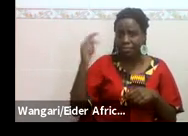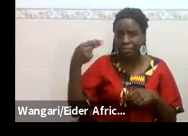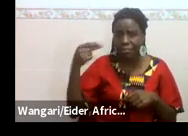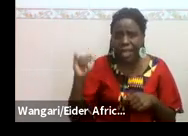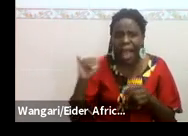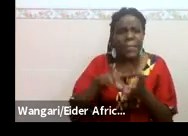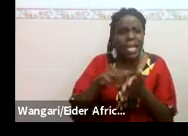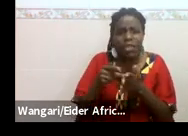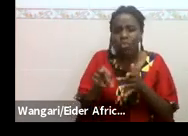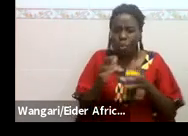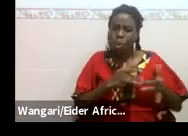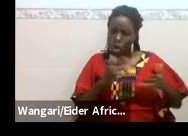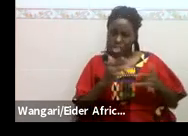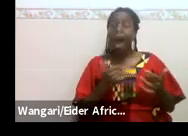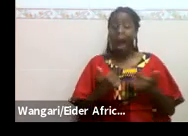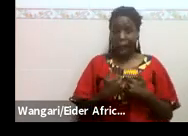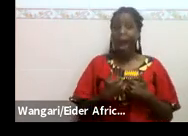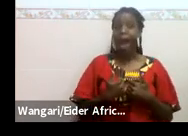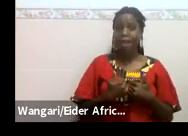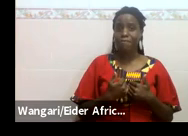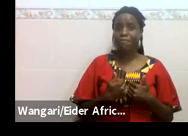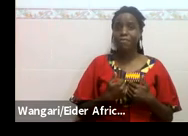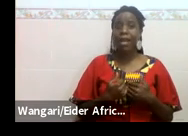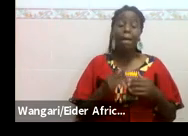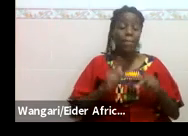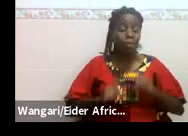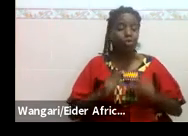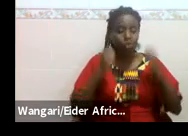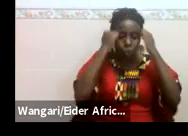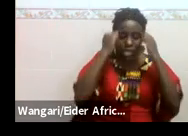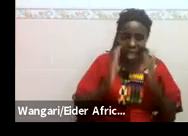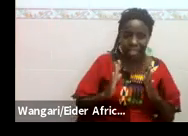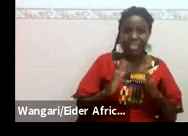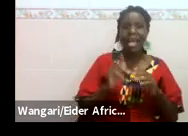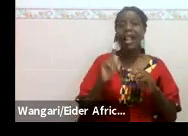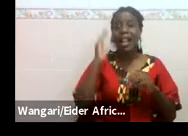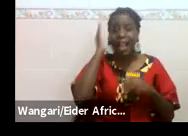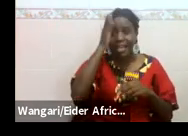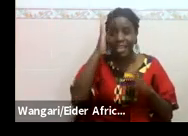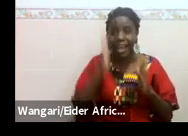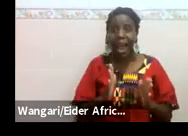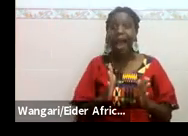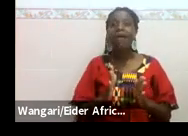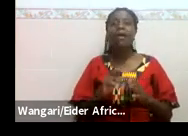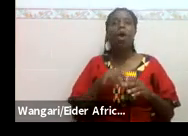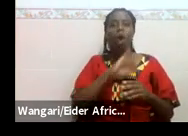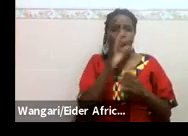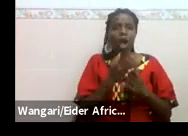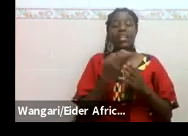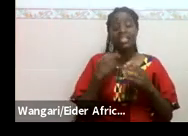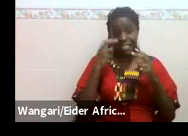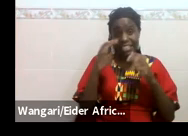our students. I know we have lecturers on board to really see that they have something to share and they have a